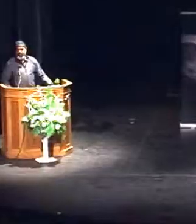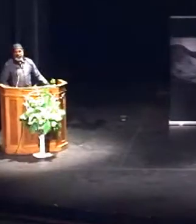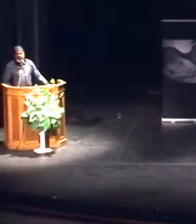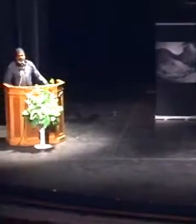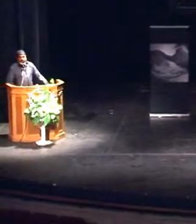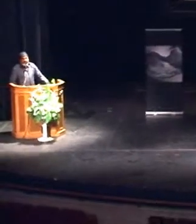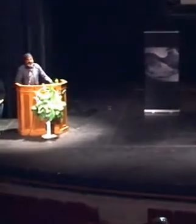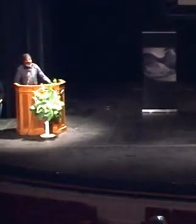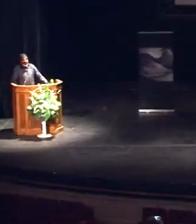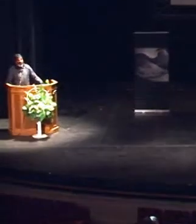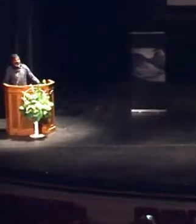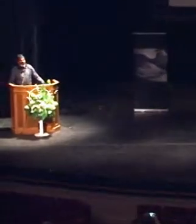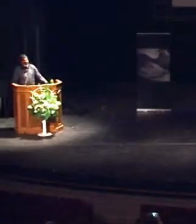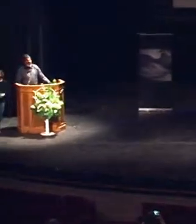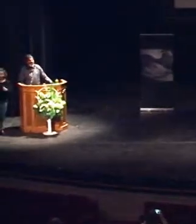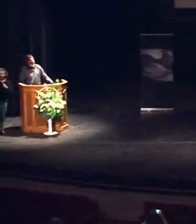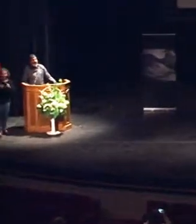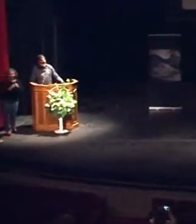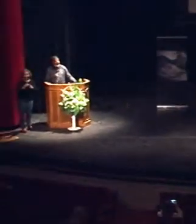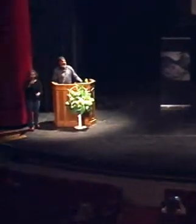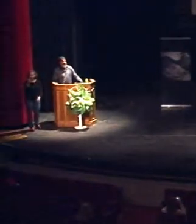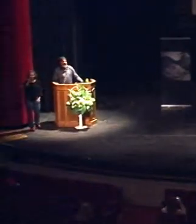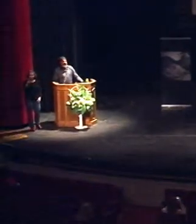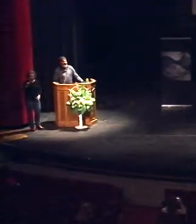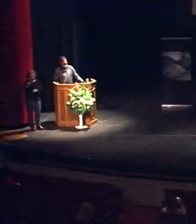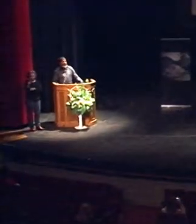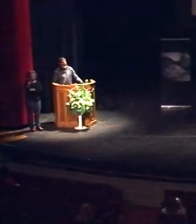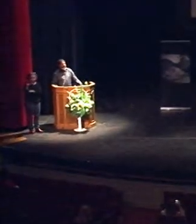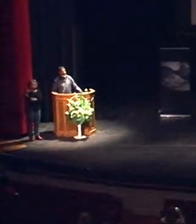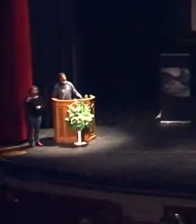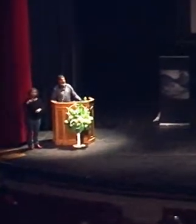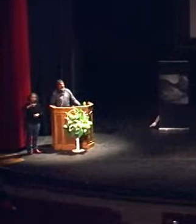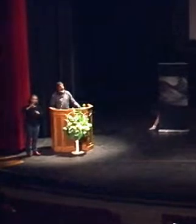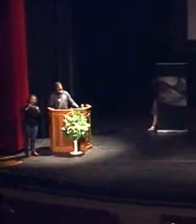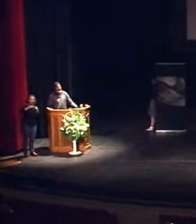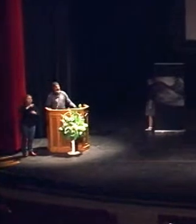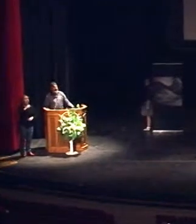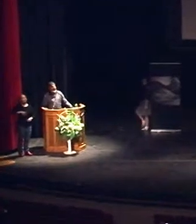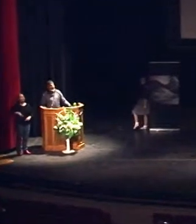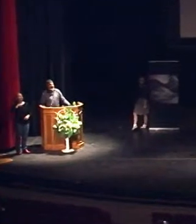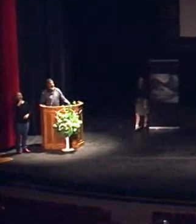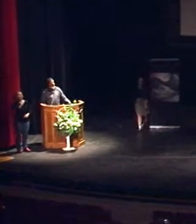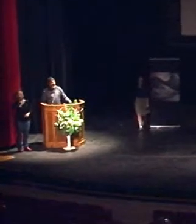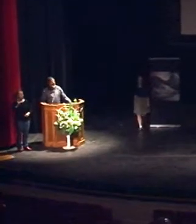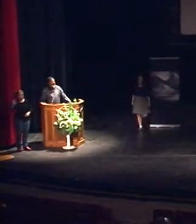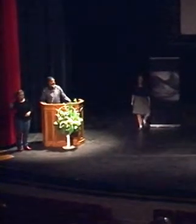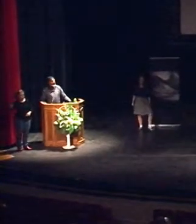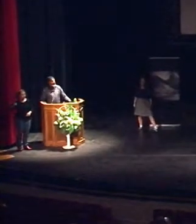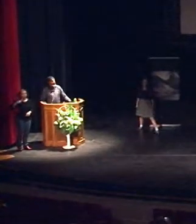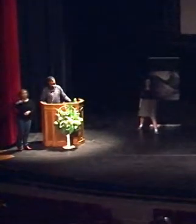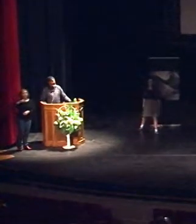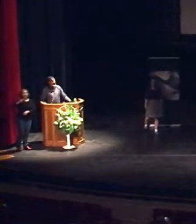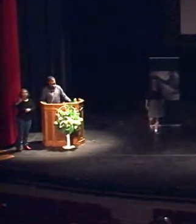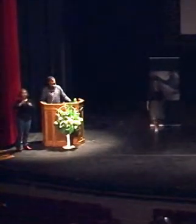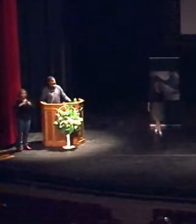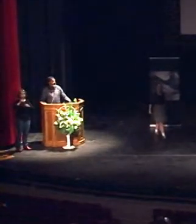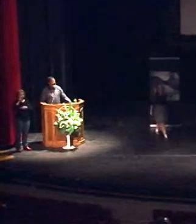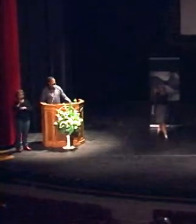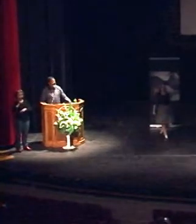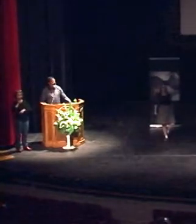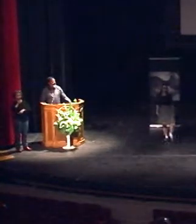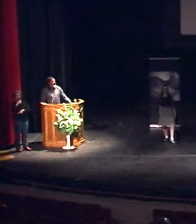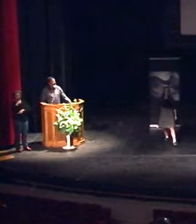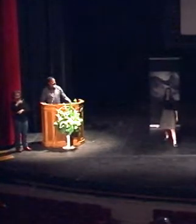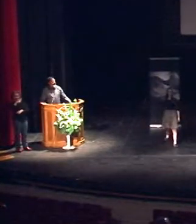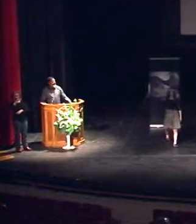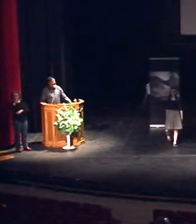And so the first question that the priest asked, the first question that the Levite asked was, if I stop to help this